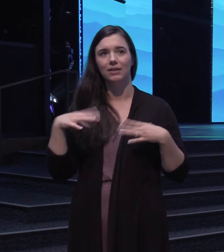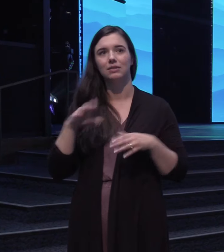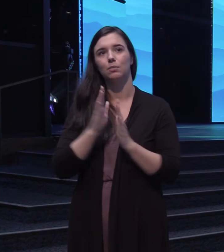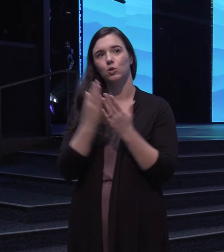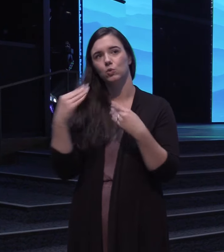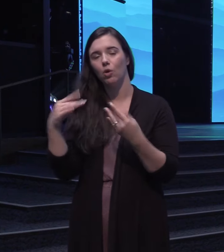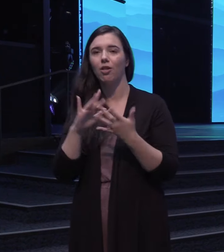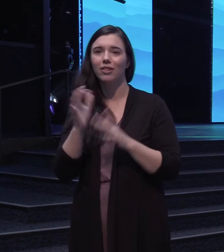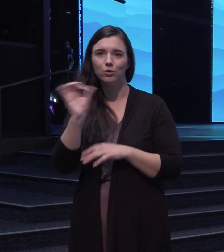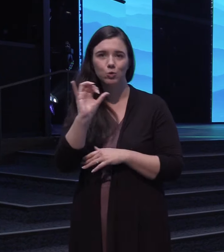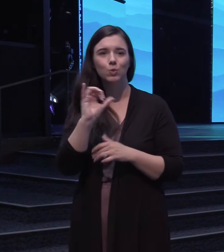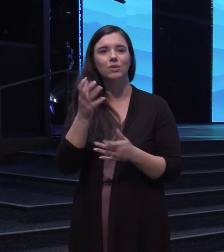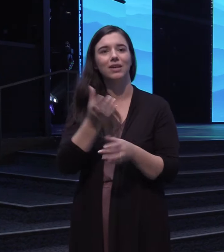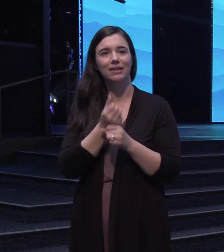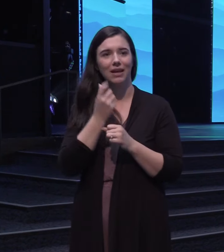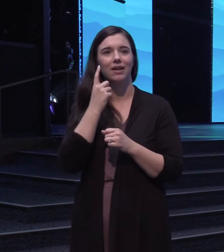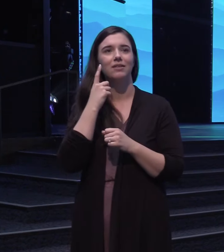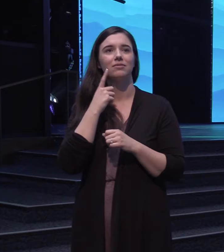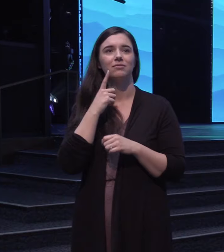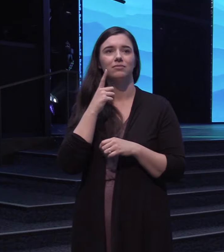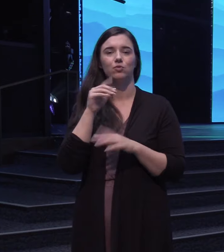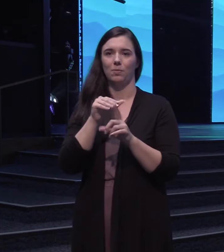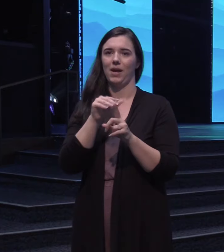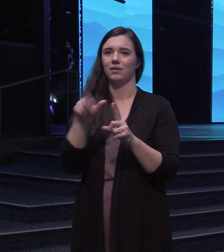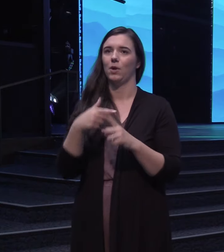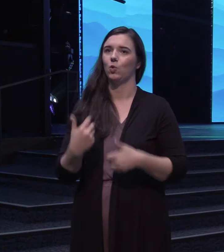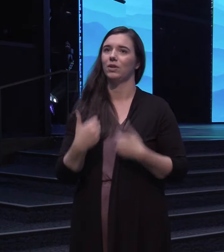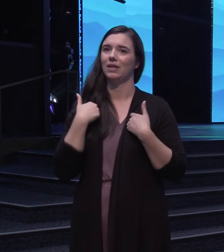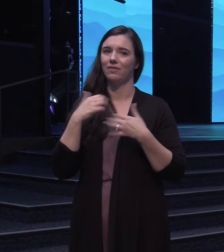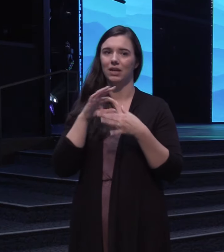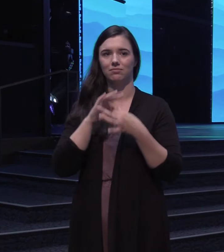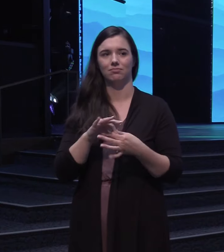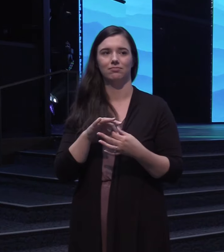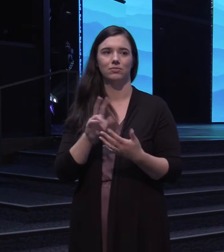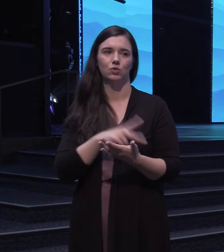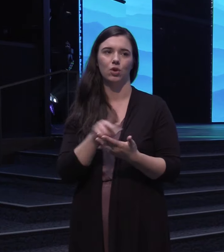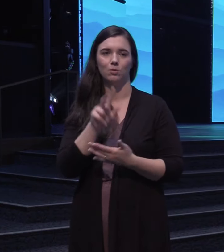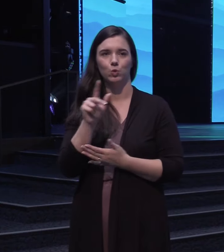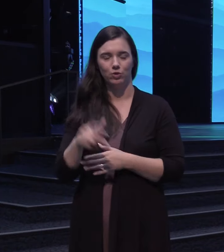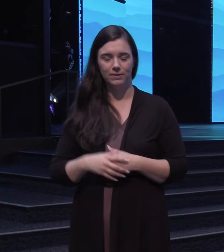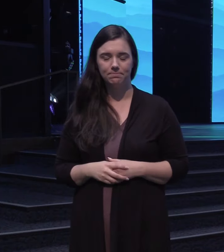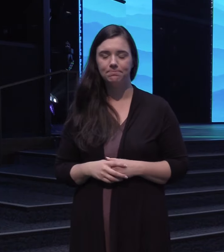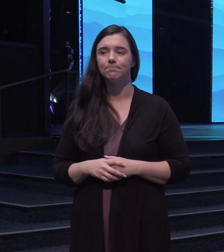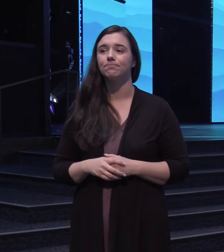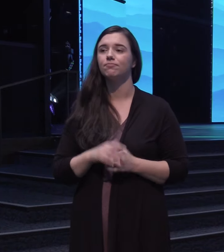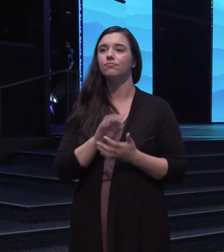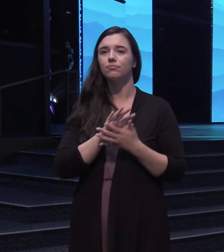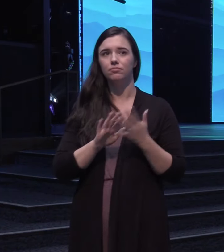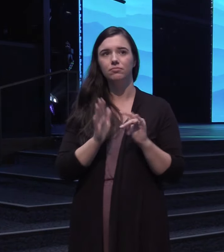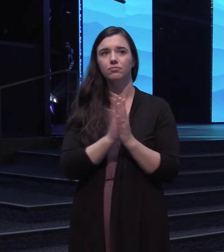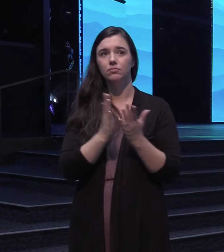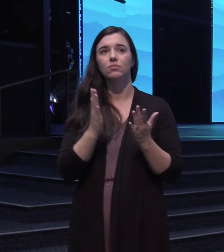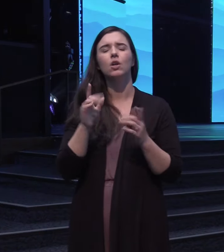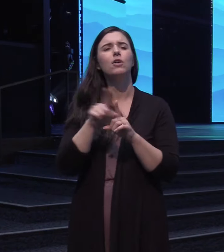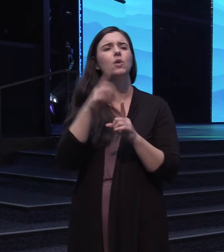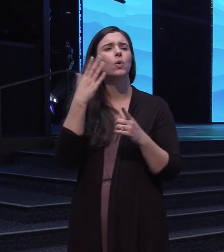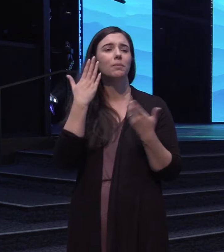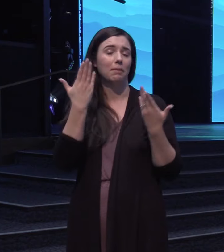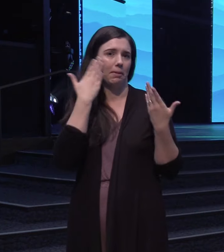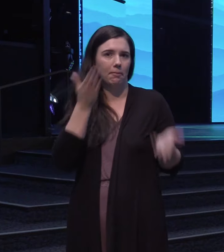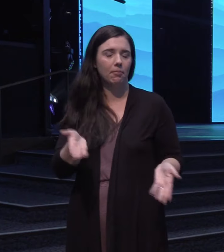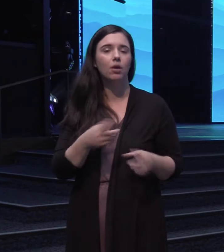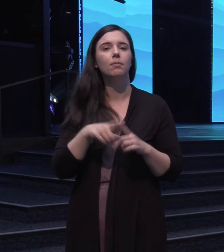and online as well that you can grab to remind you about living a life like Psalm 23. And so those things are available. And also, I don't know if you know